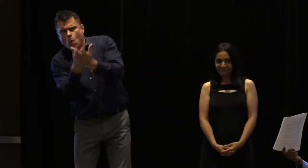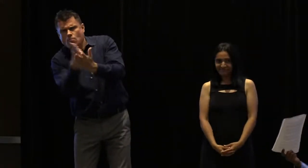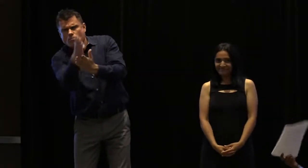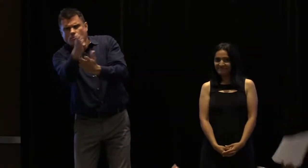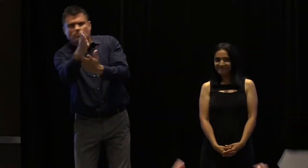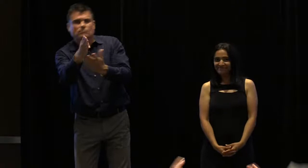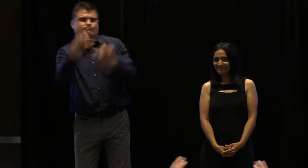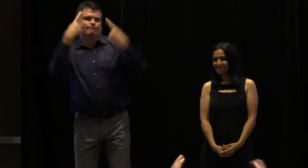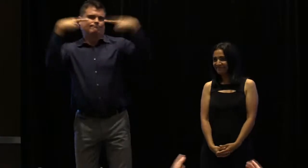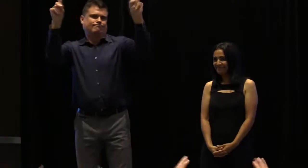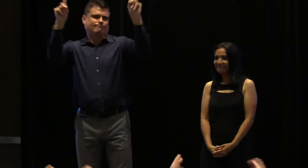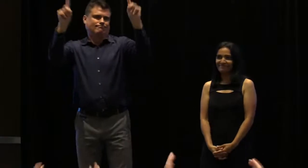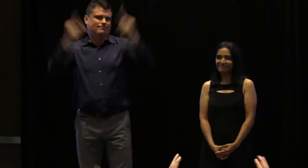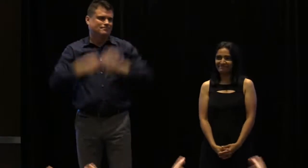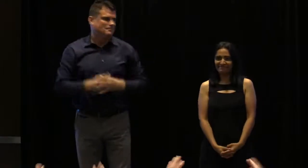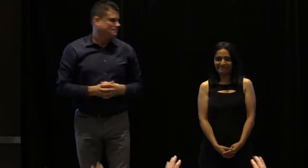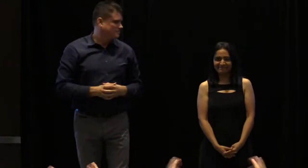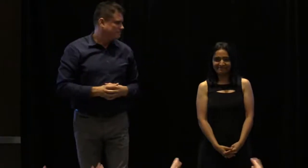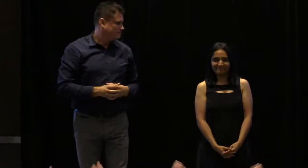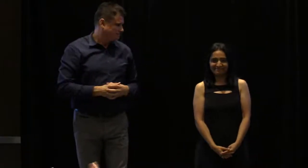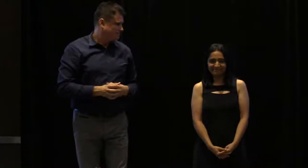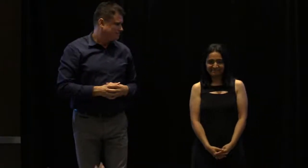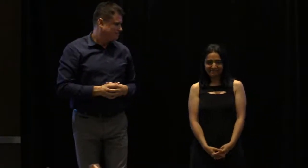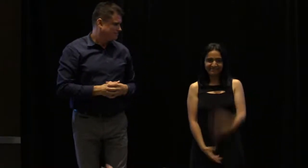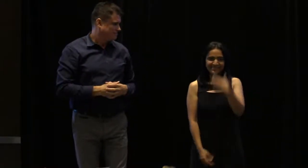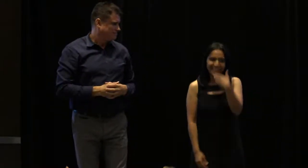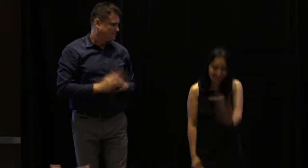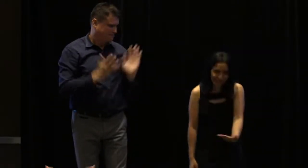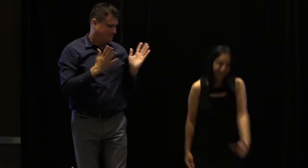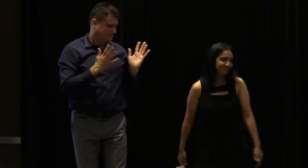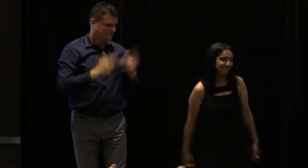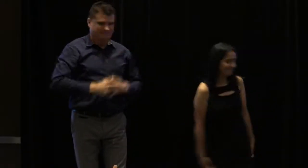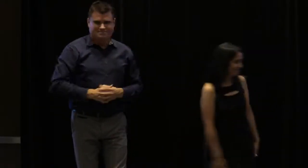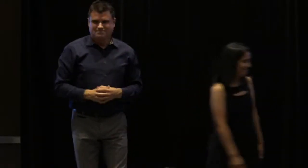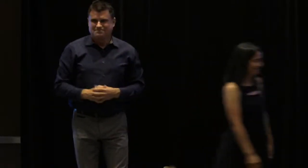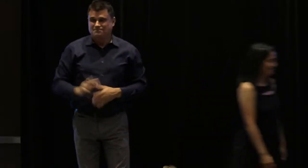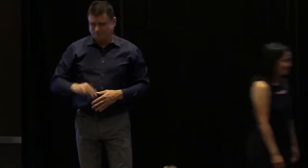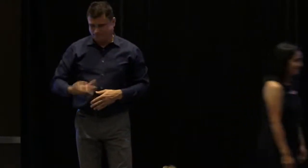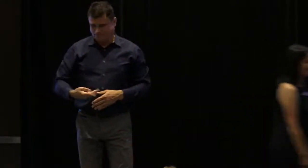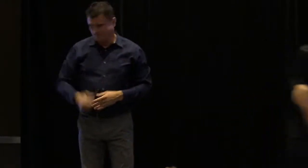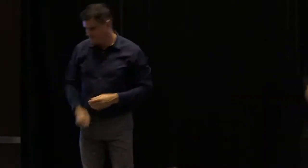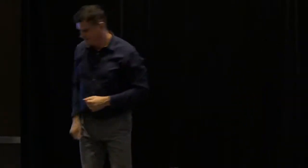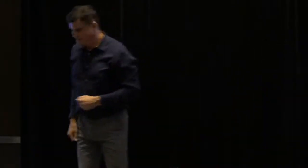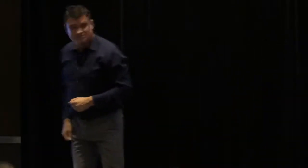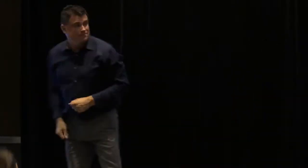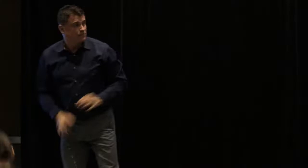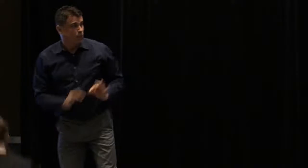ways for us to have access in the future due to the Accessible BC Act. Thank you.